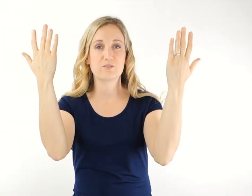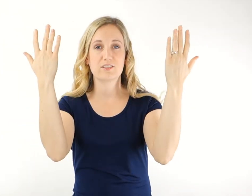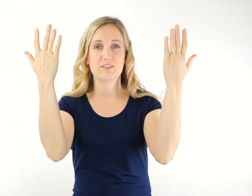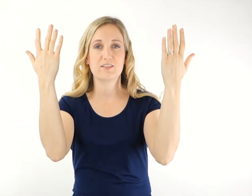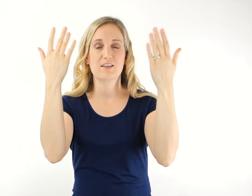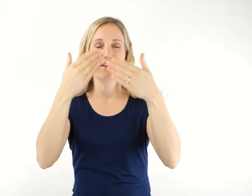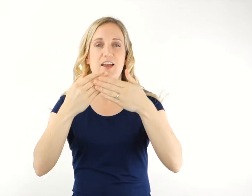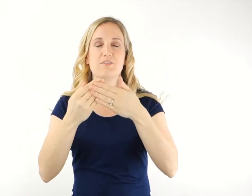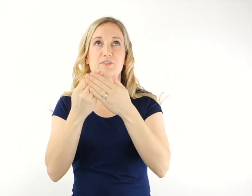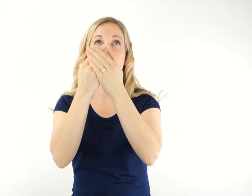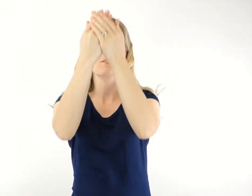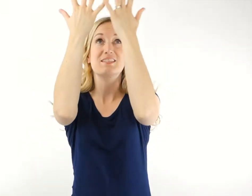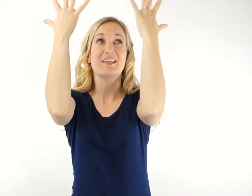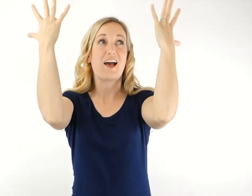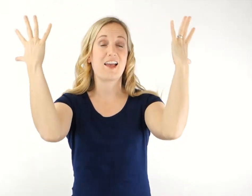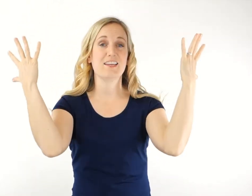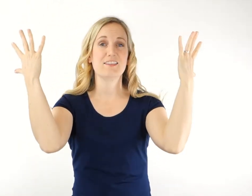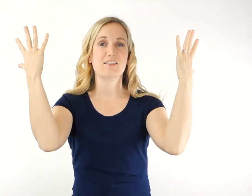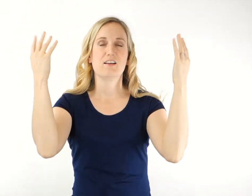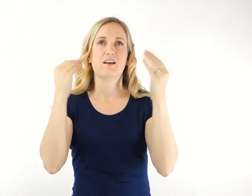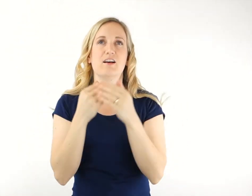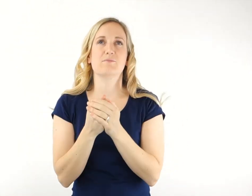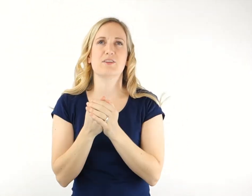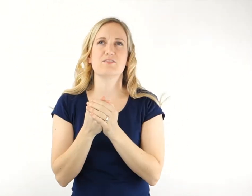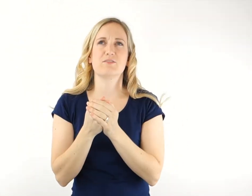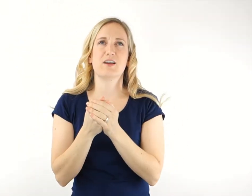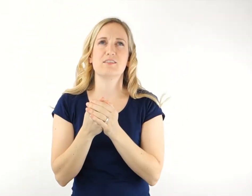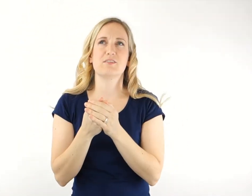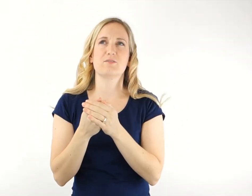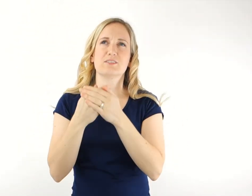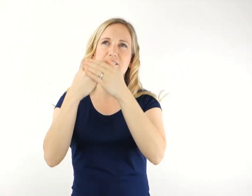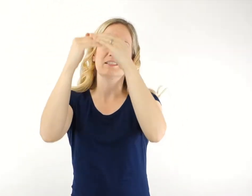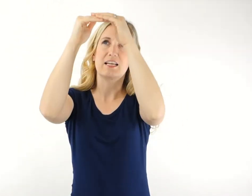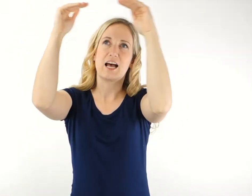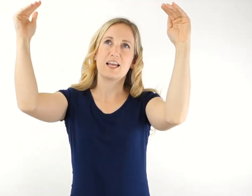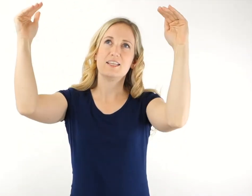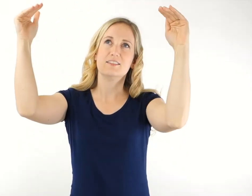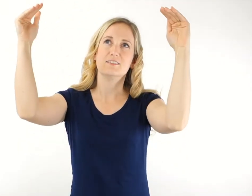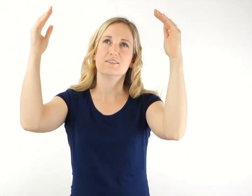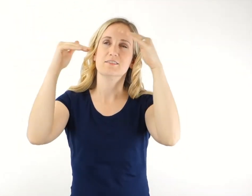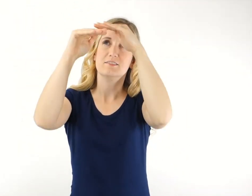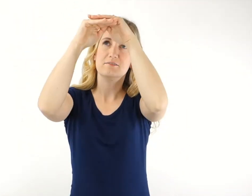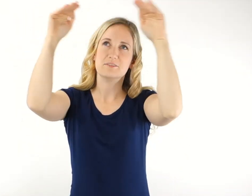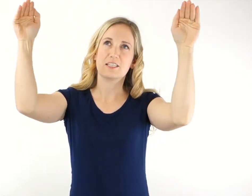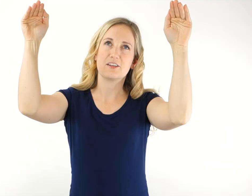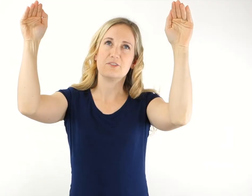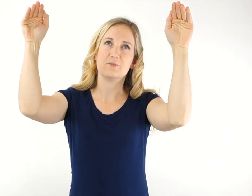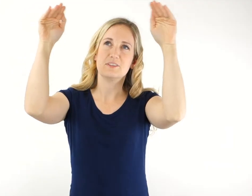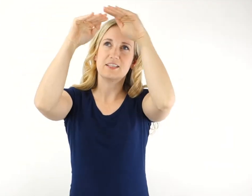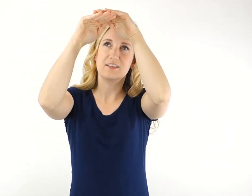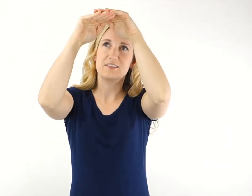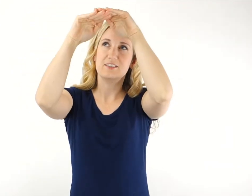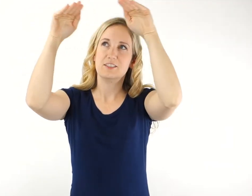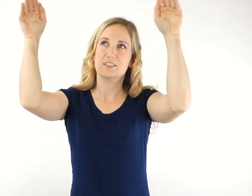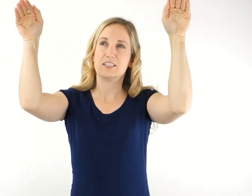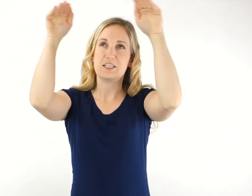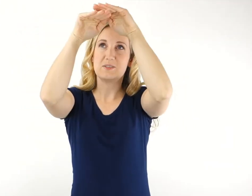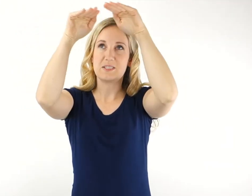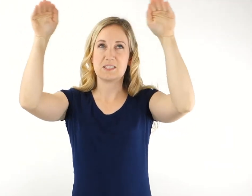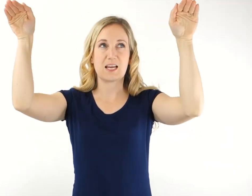out. And you can go sky. You can also kind of go sky. They kind of do like here's the sky,